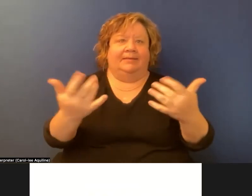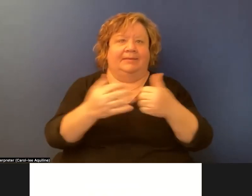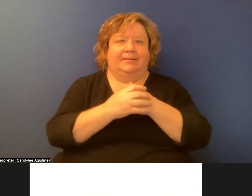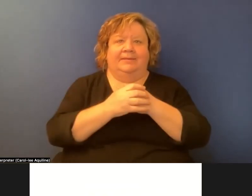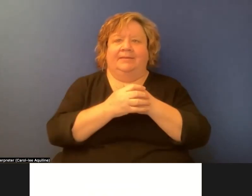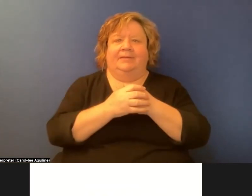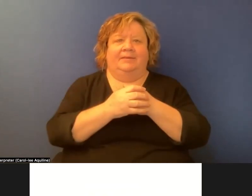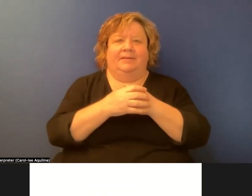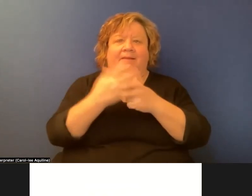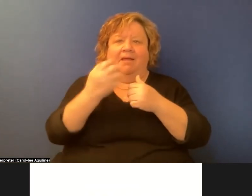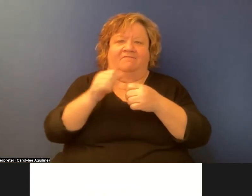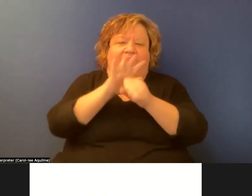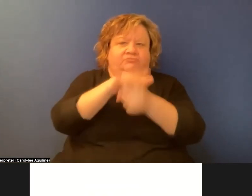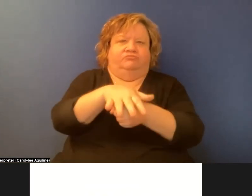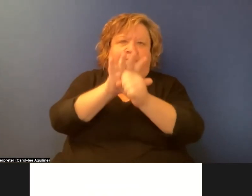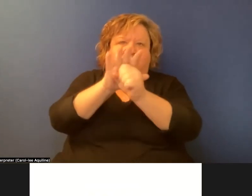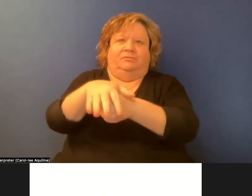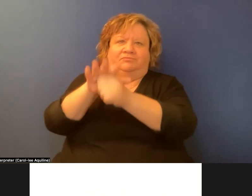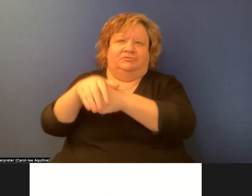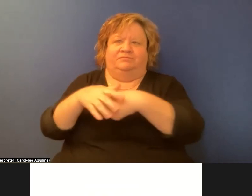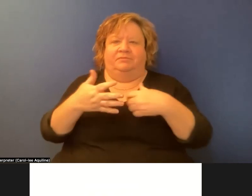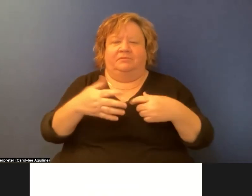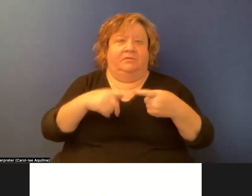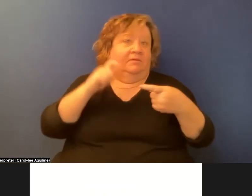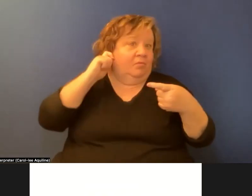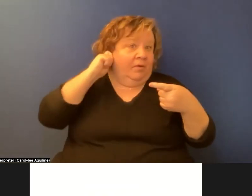civil society, feminist groups, women-led organizations and